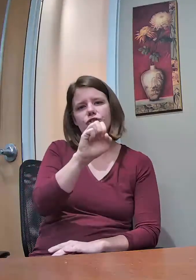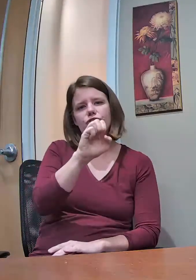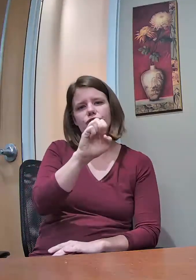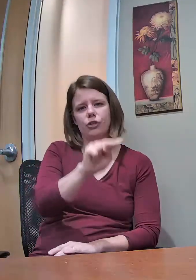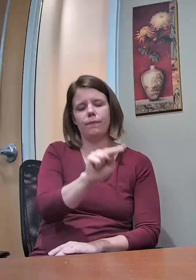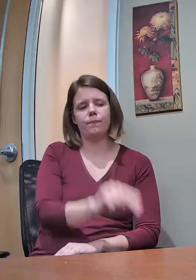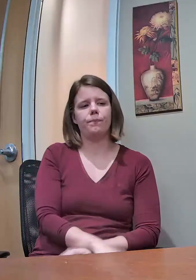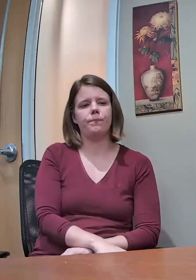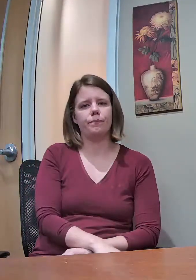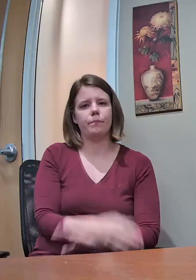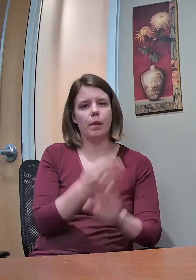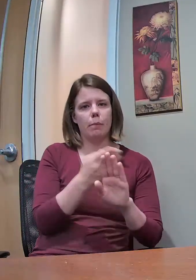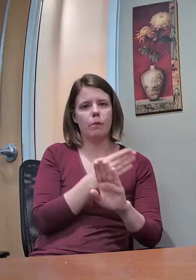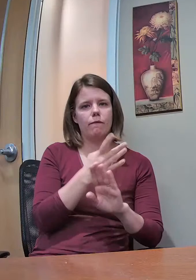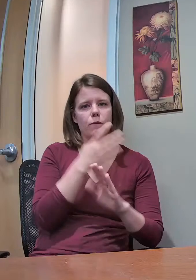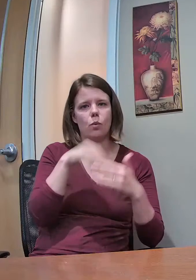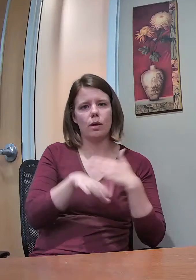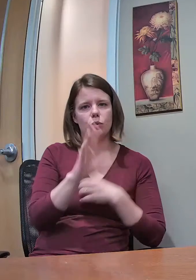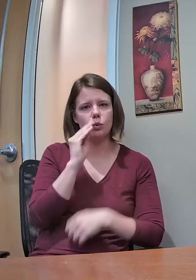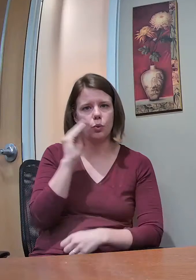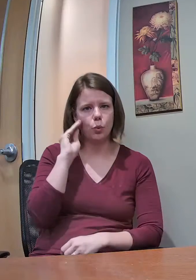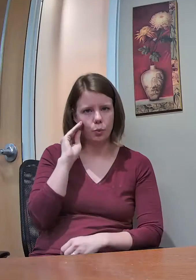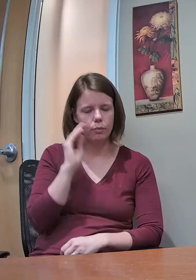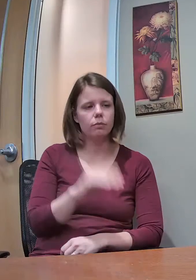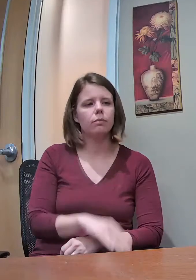I already said that.